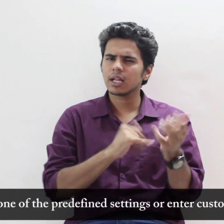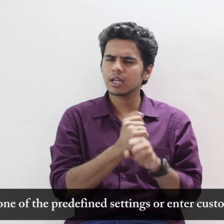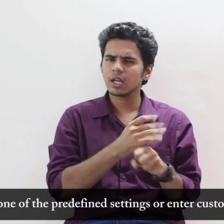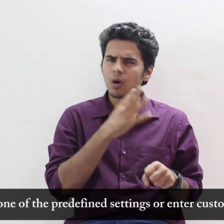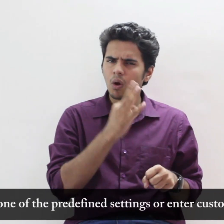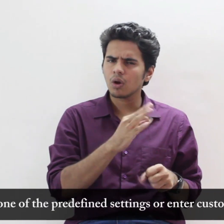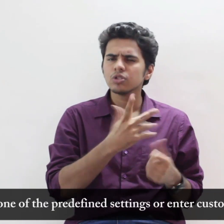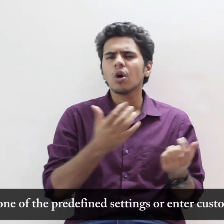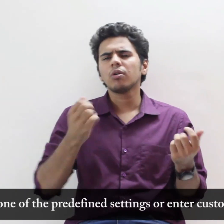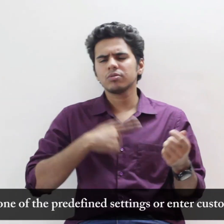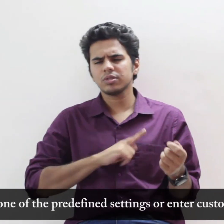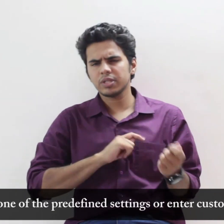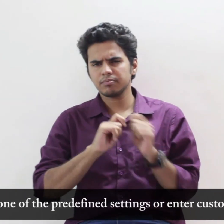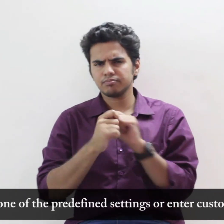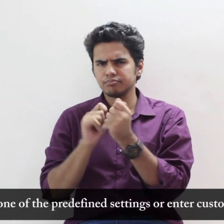or enter custom margins.